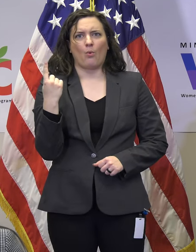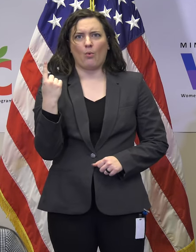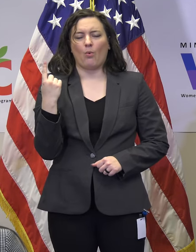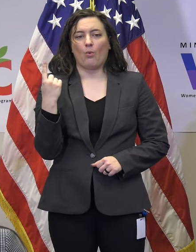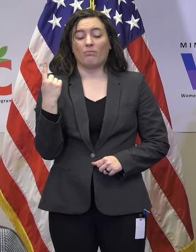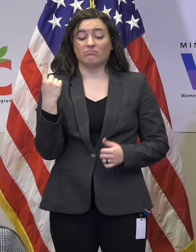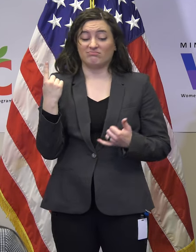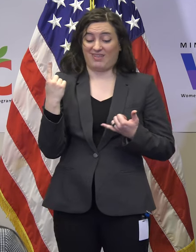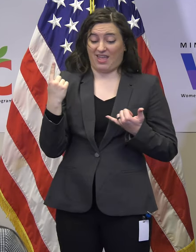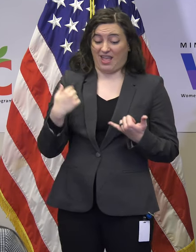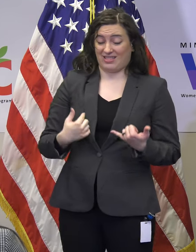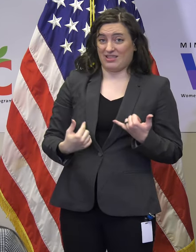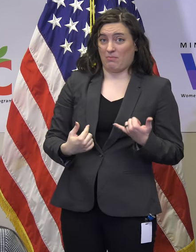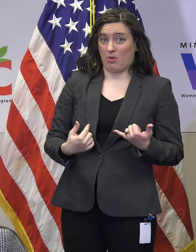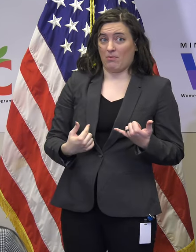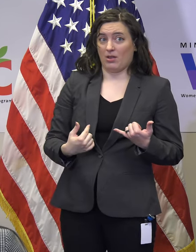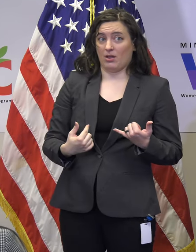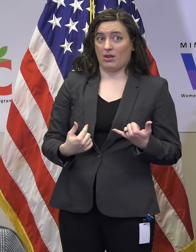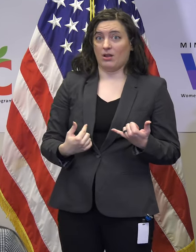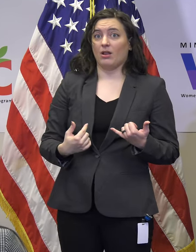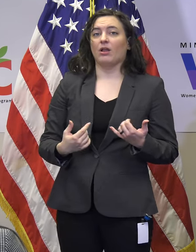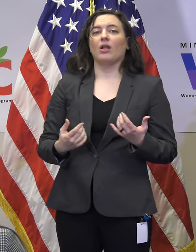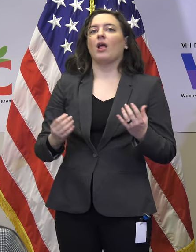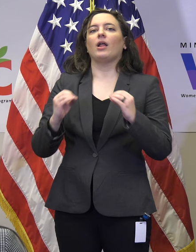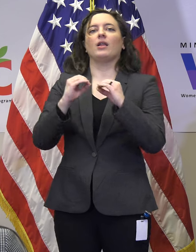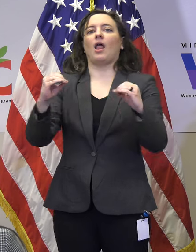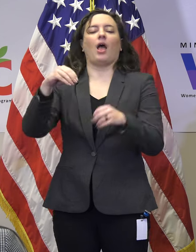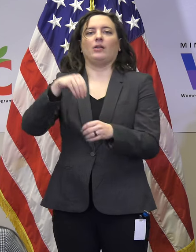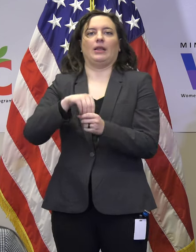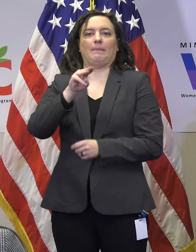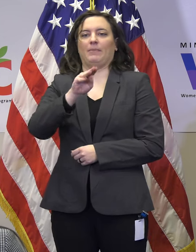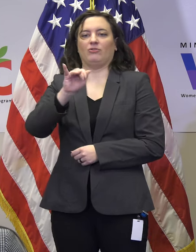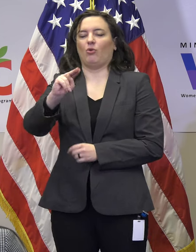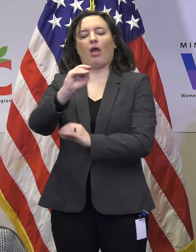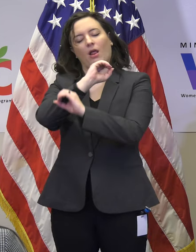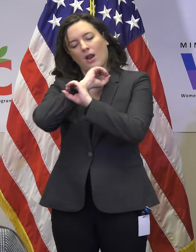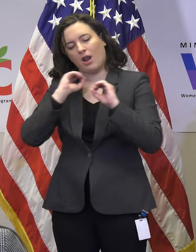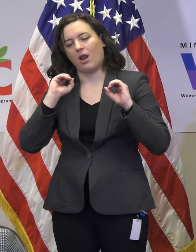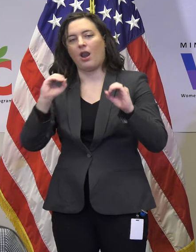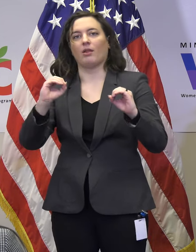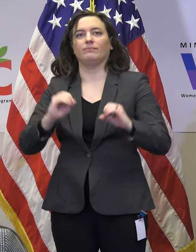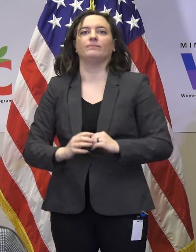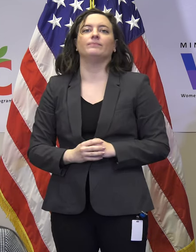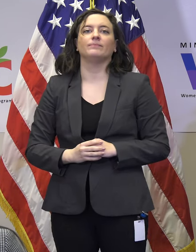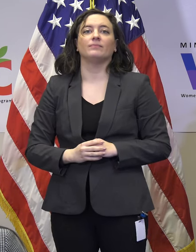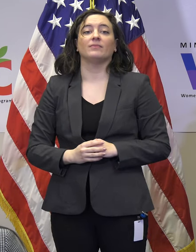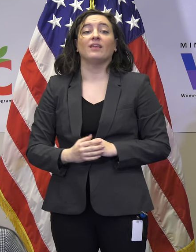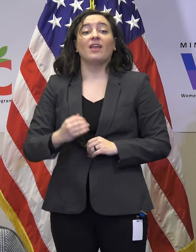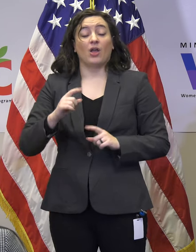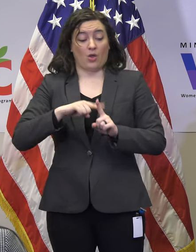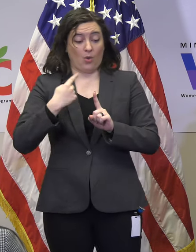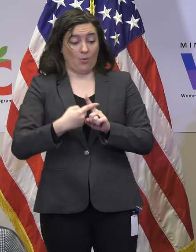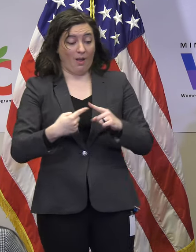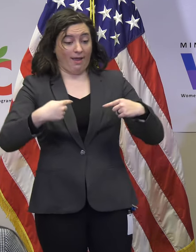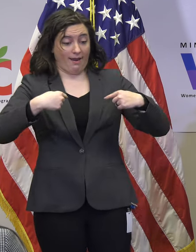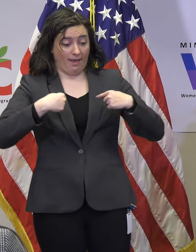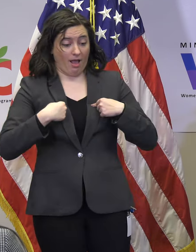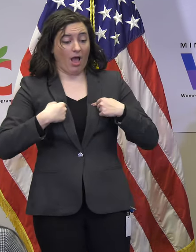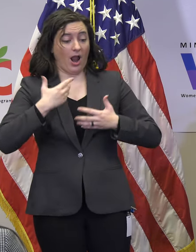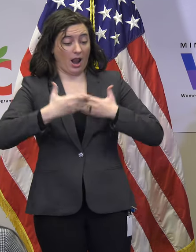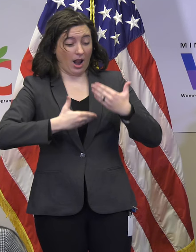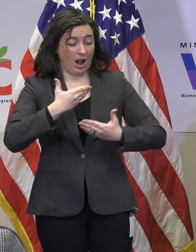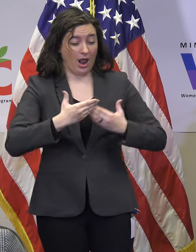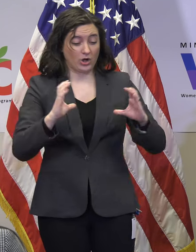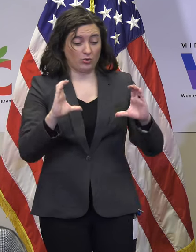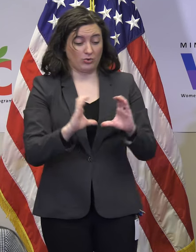At this moment, we do not have any Hmong lactation consultants in Minnesota. By completing my IBCLC credential with